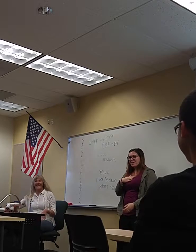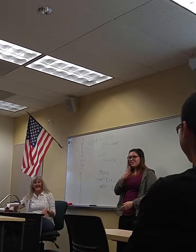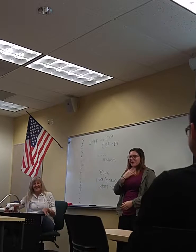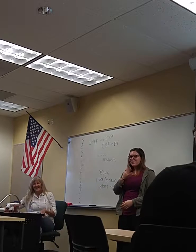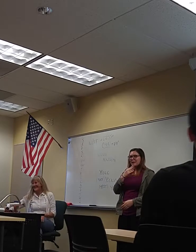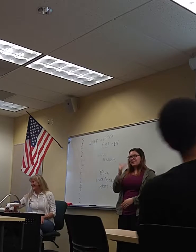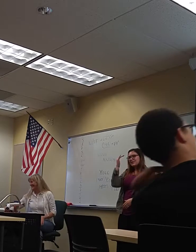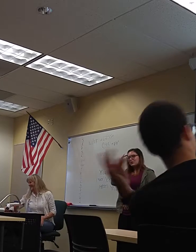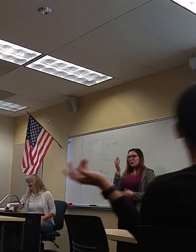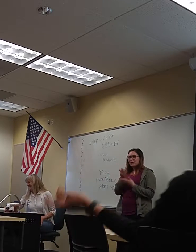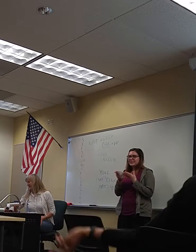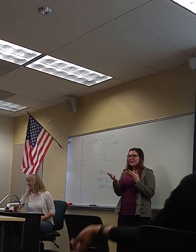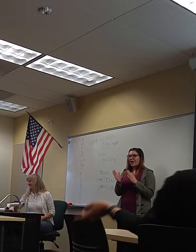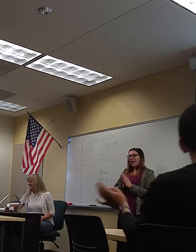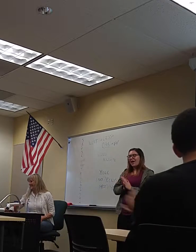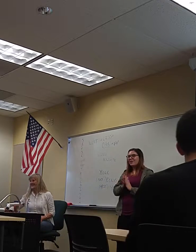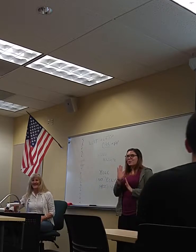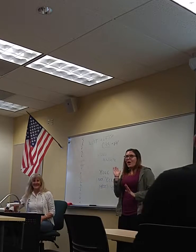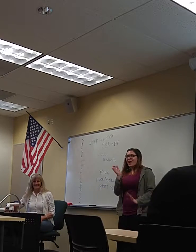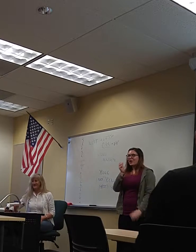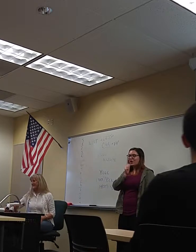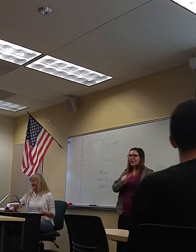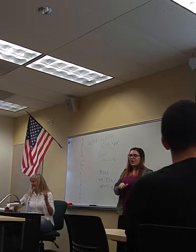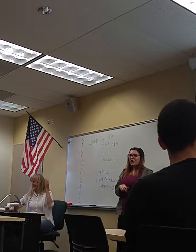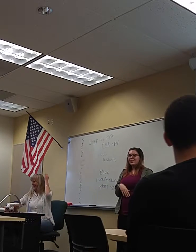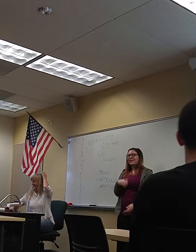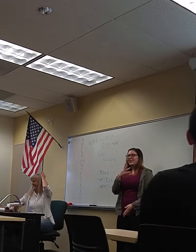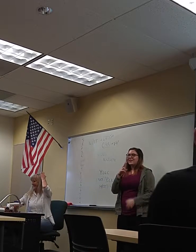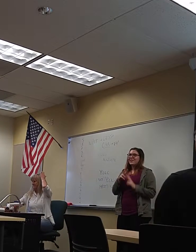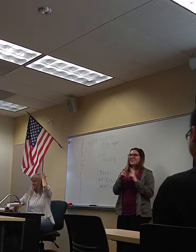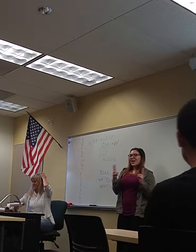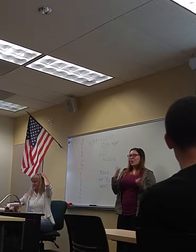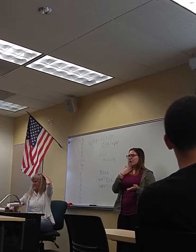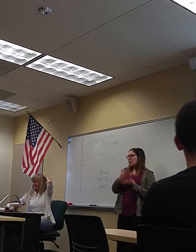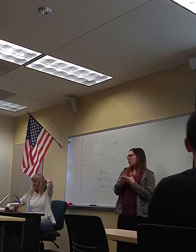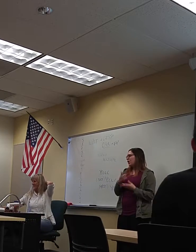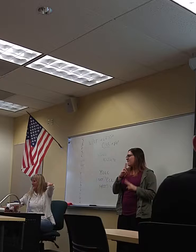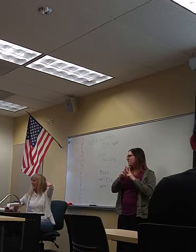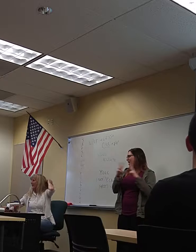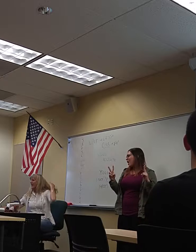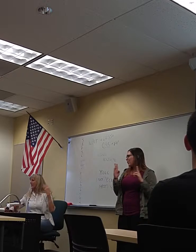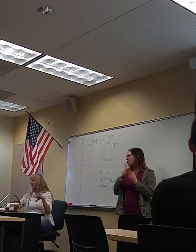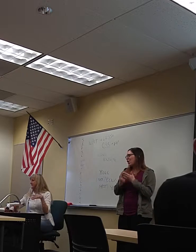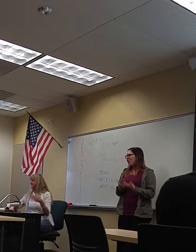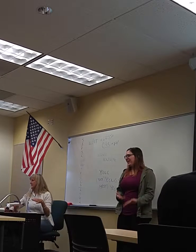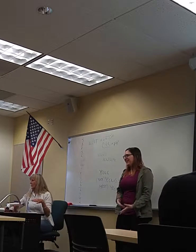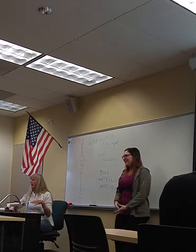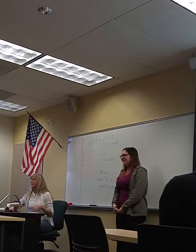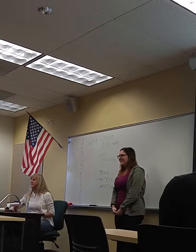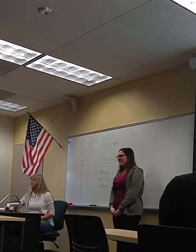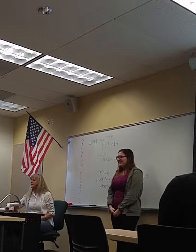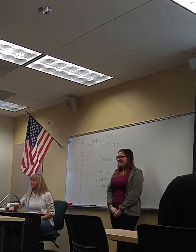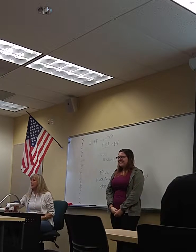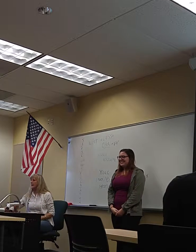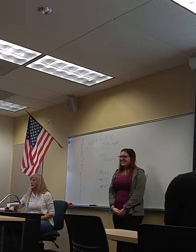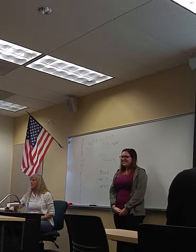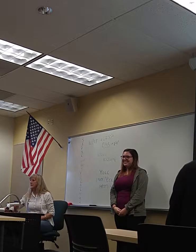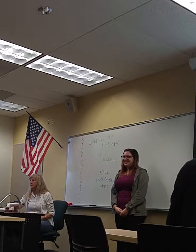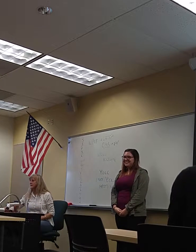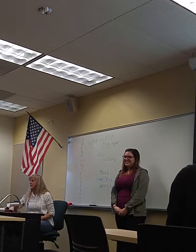girl? Very good. Very good. Okay. Okay, so this one, I wanted to talk